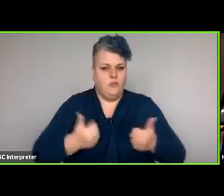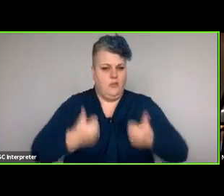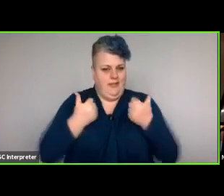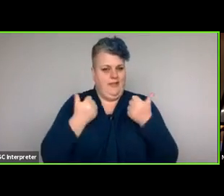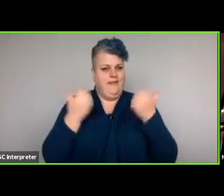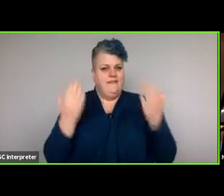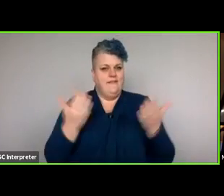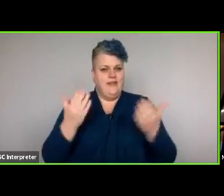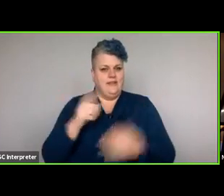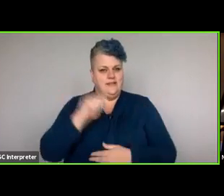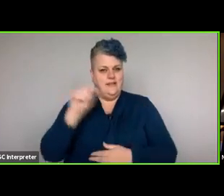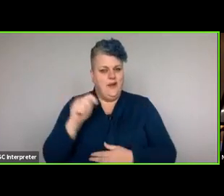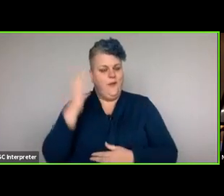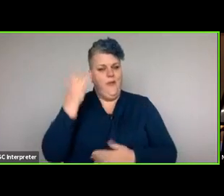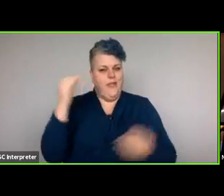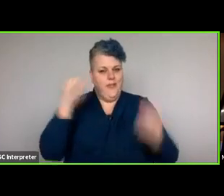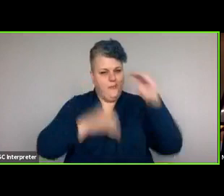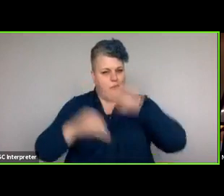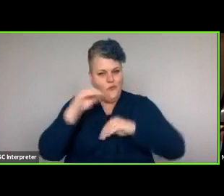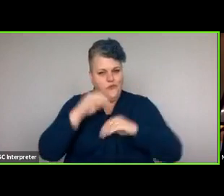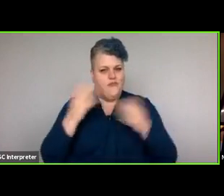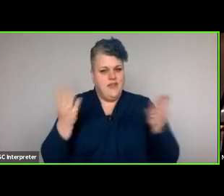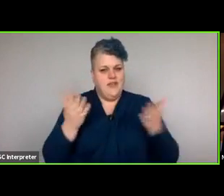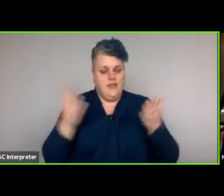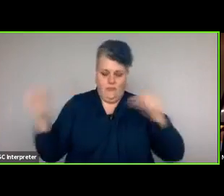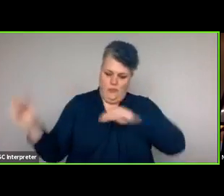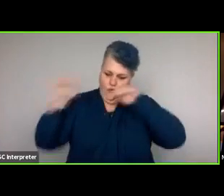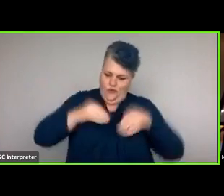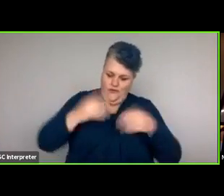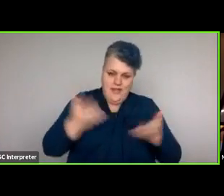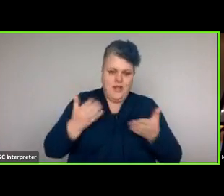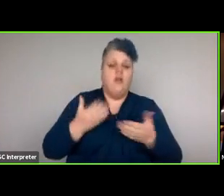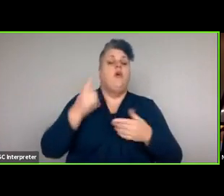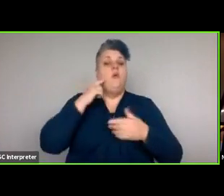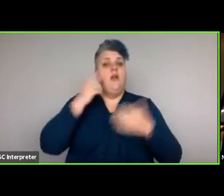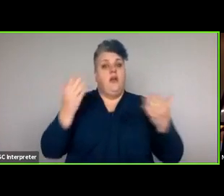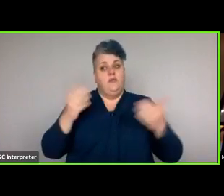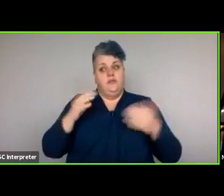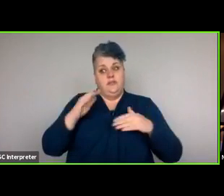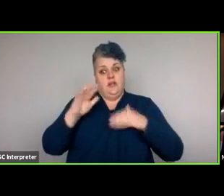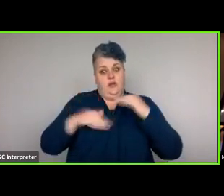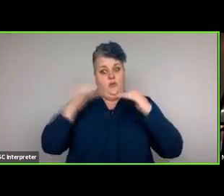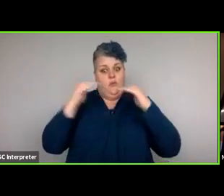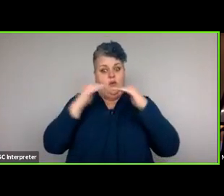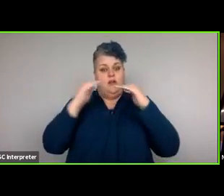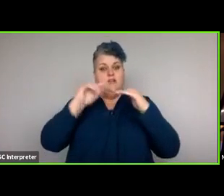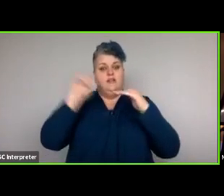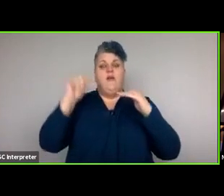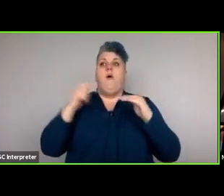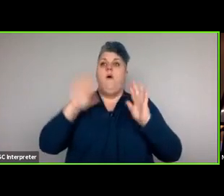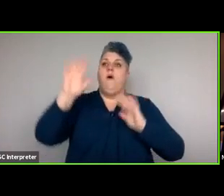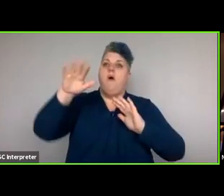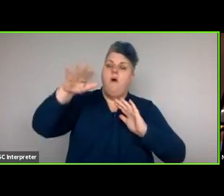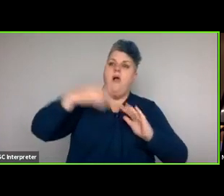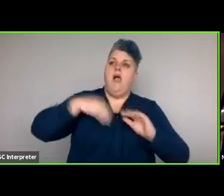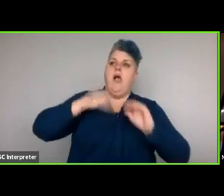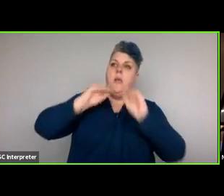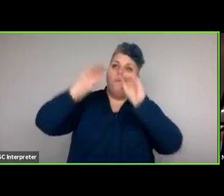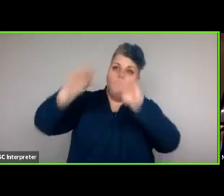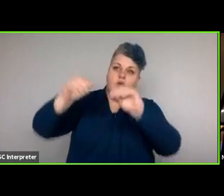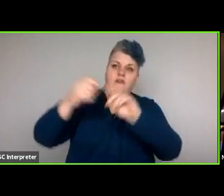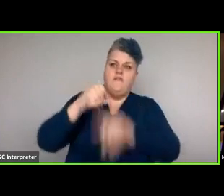and why they move here. When I was at Equality Toledo, I would receive emails from people who were saying, I'm moving to Toledo from San